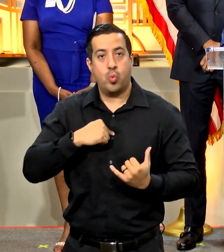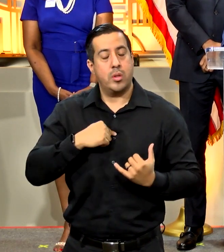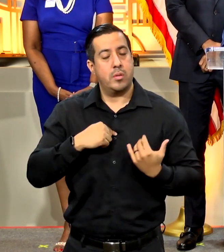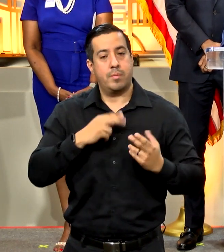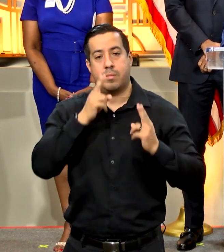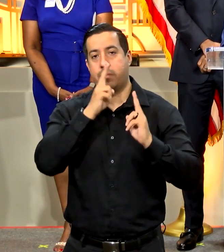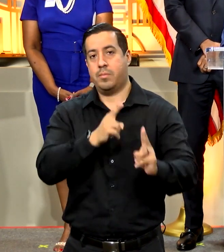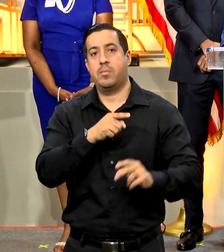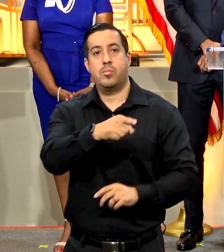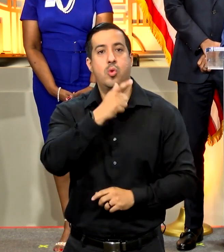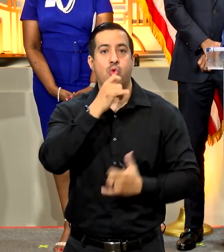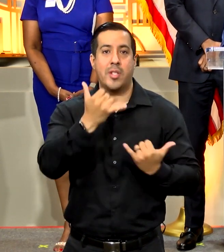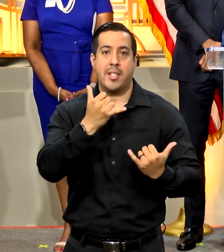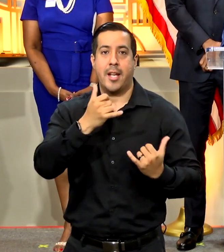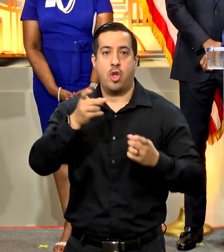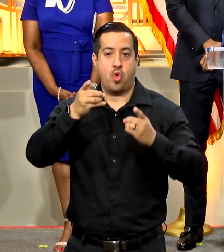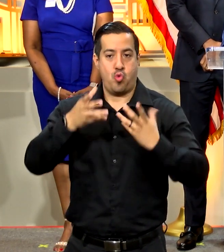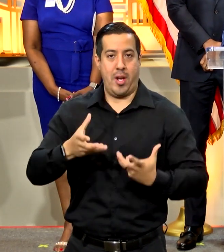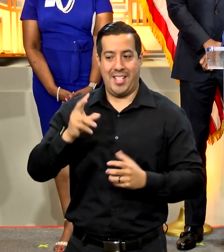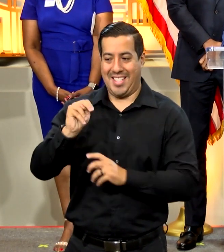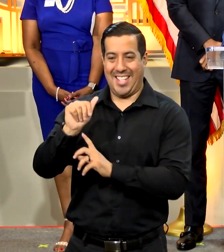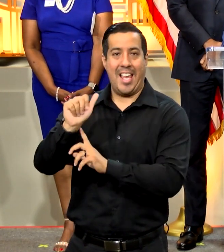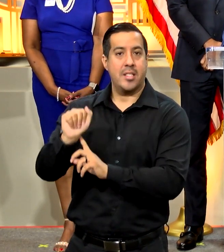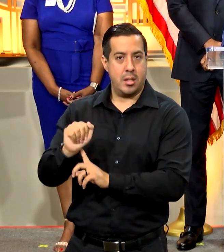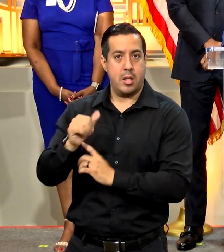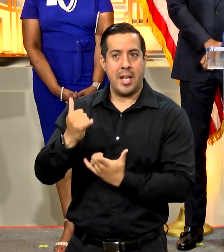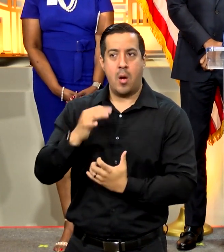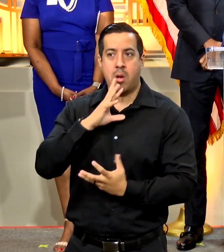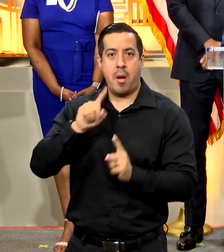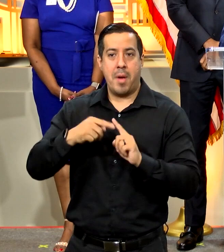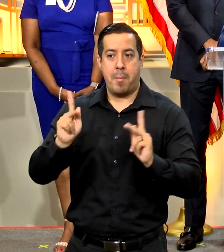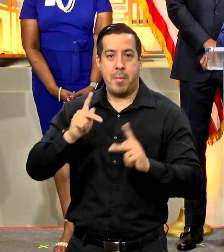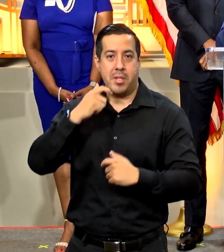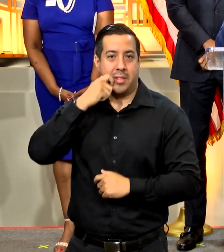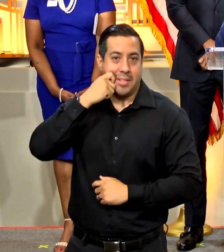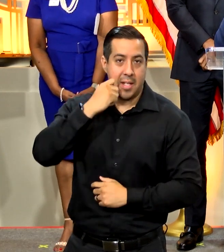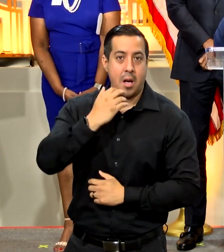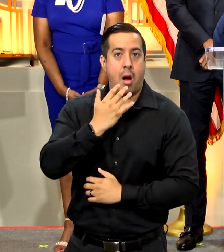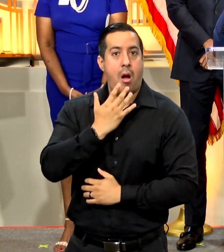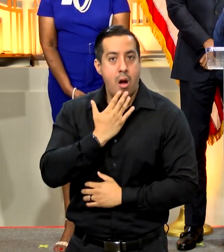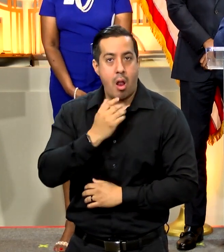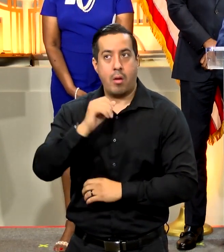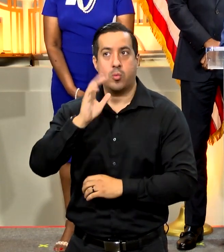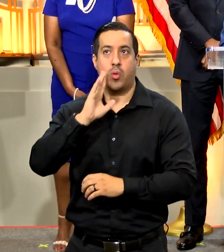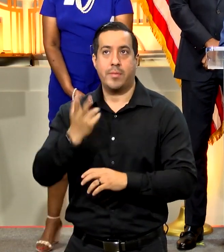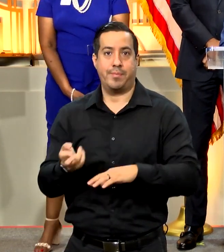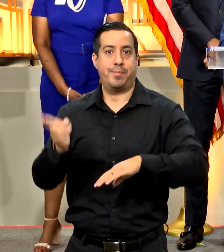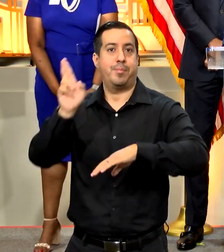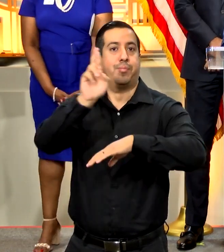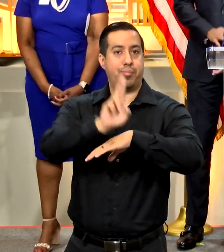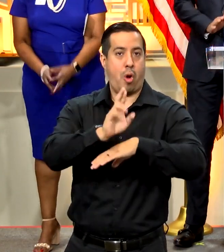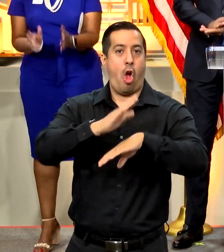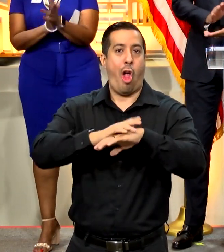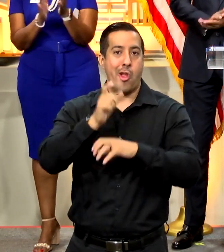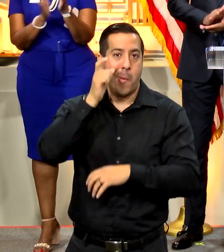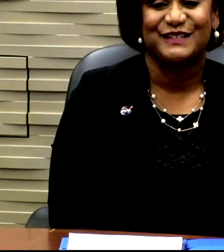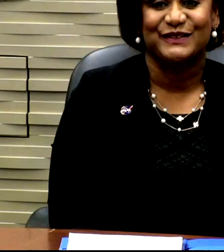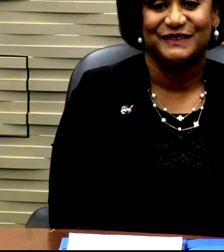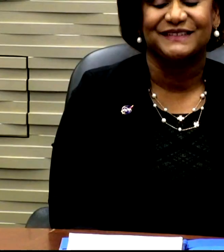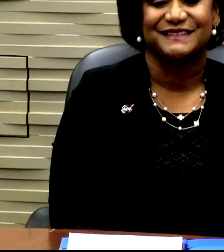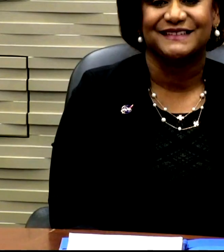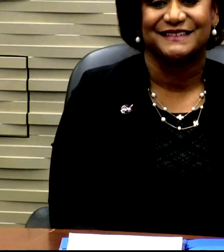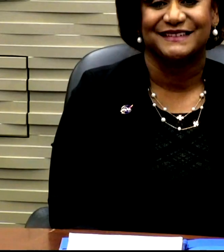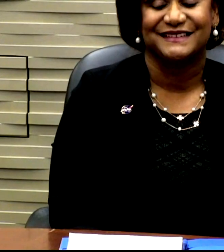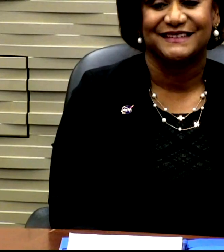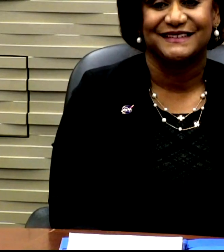is the director of NASA, and we are talking about people of color landing on the moon. So,